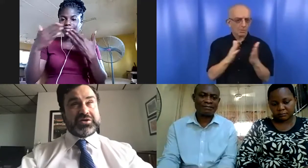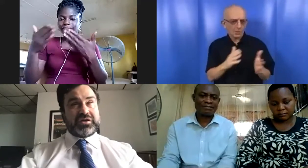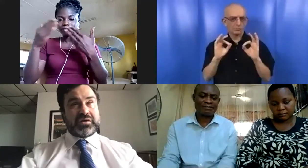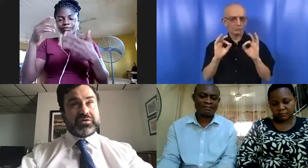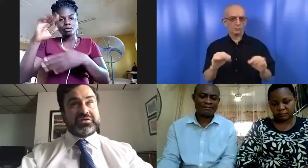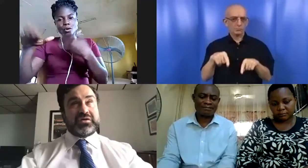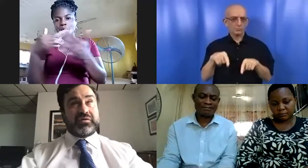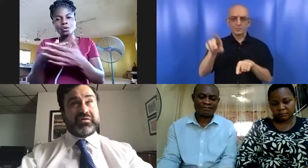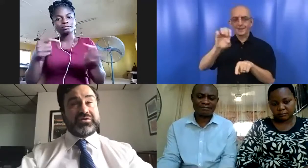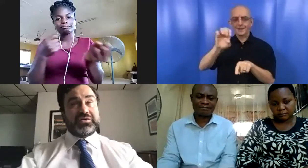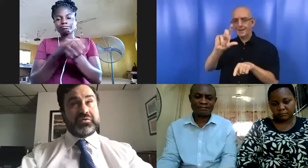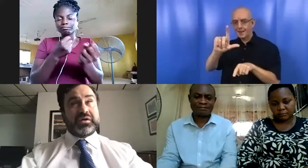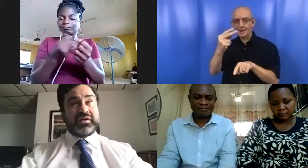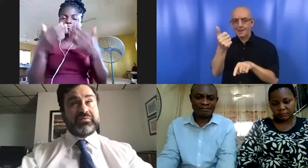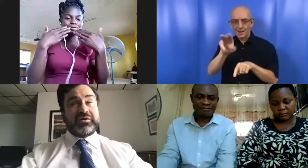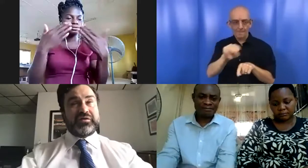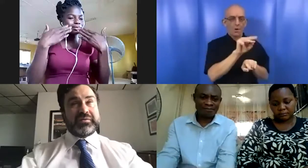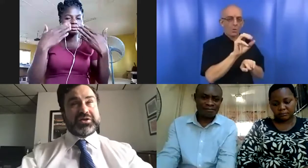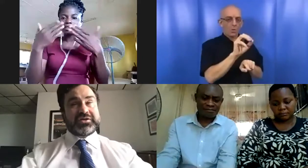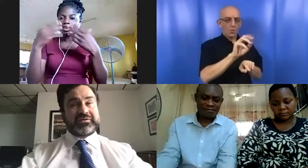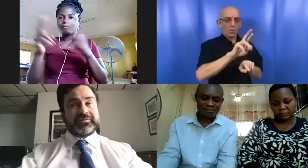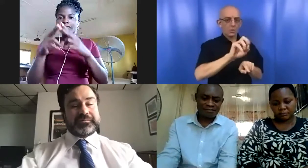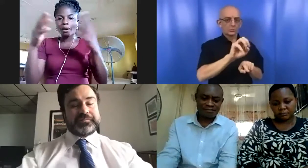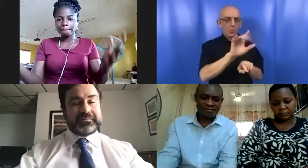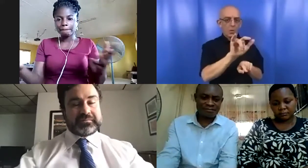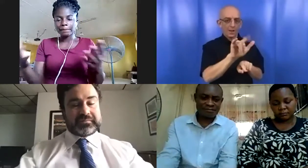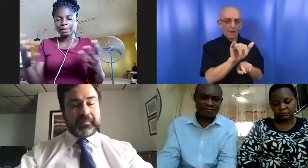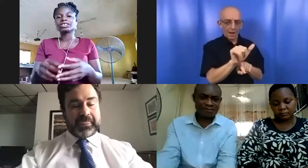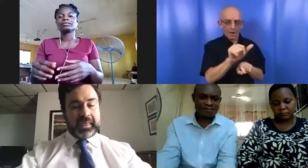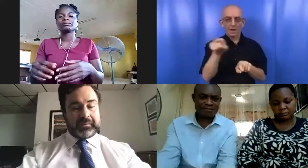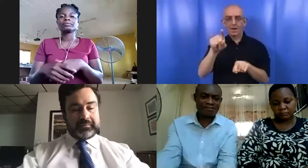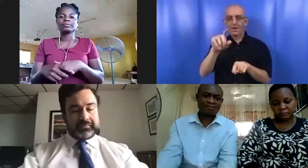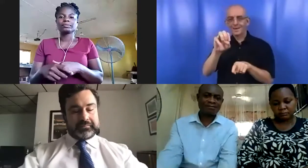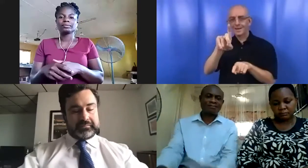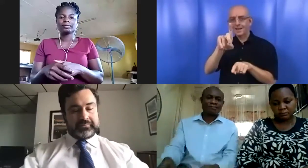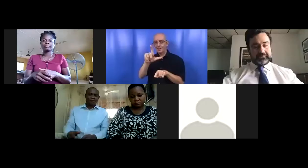very much, and I will turn it over to you, Ilham. Thank you very much.